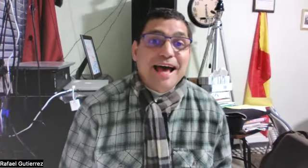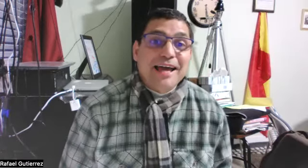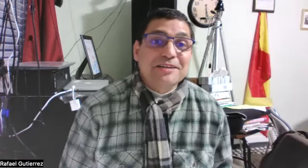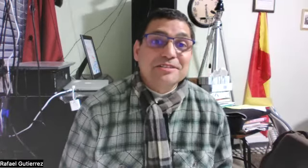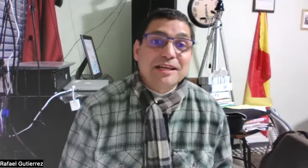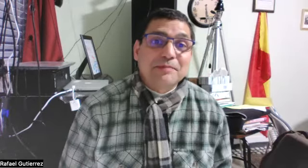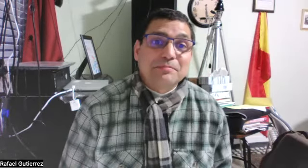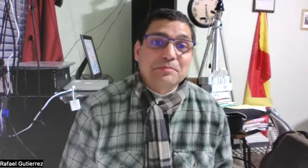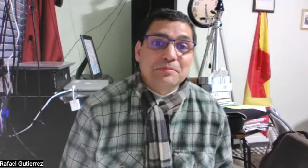slide or slip,